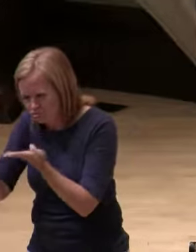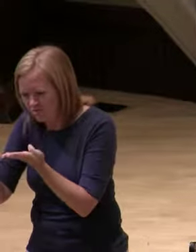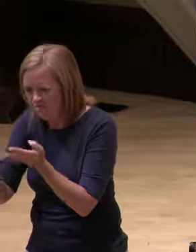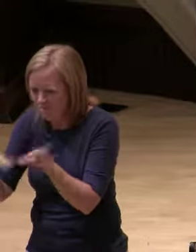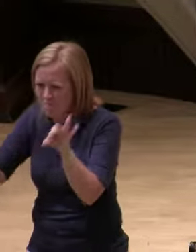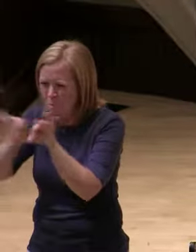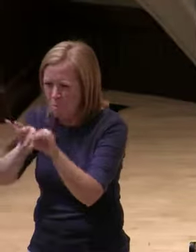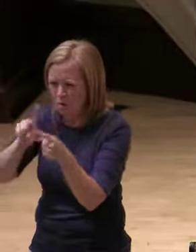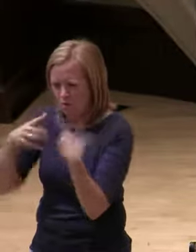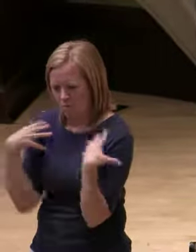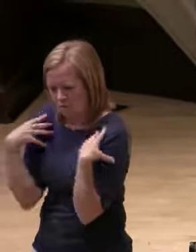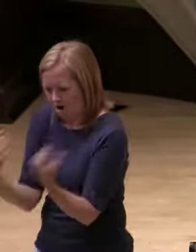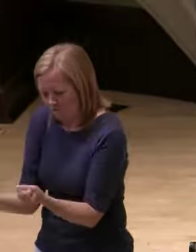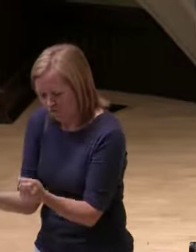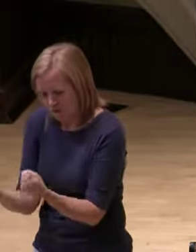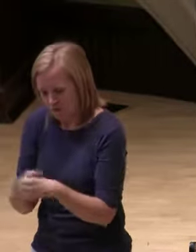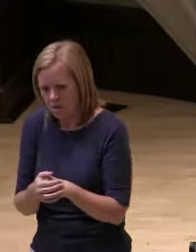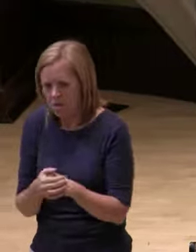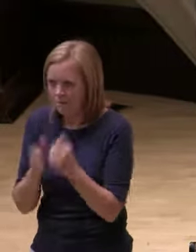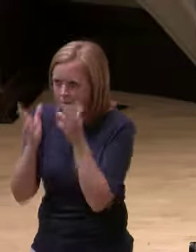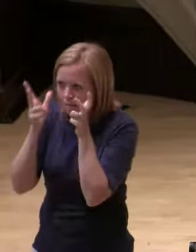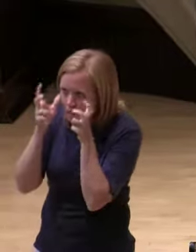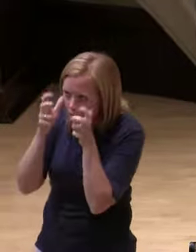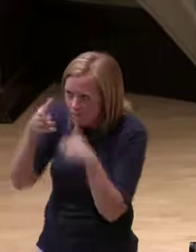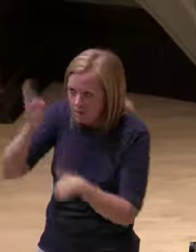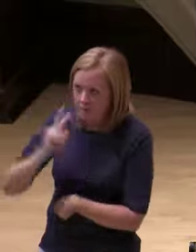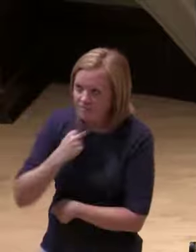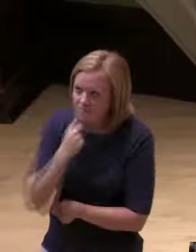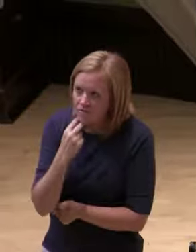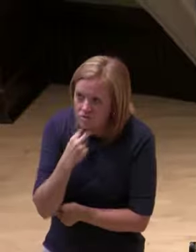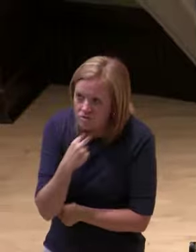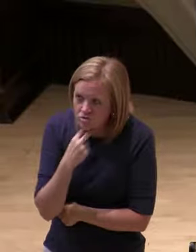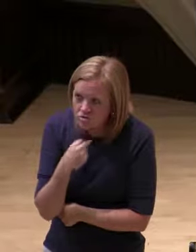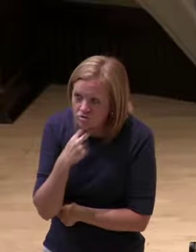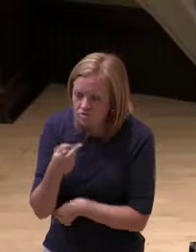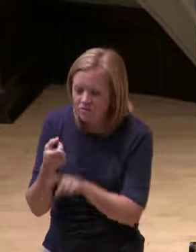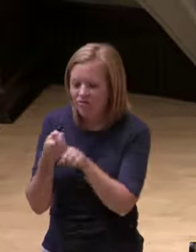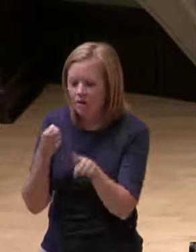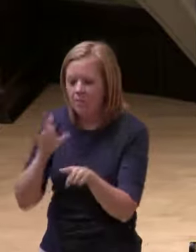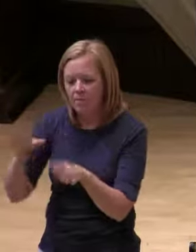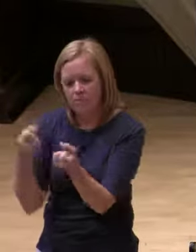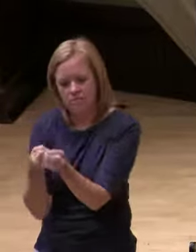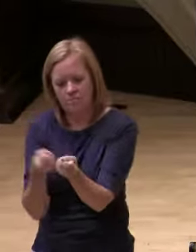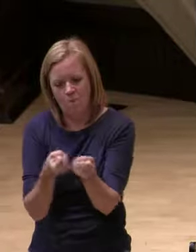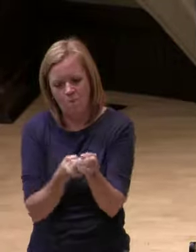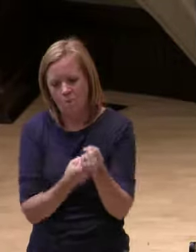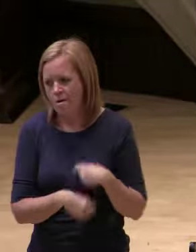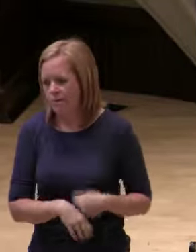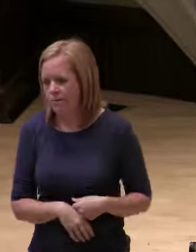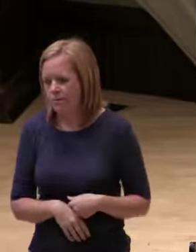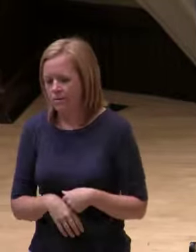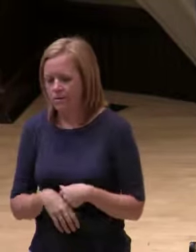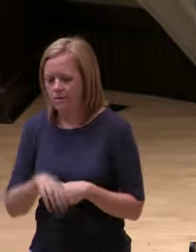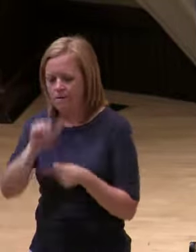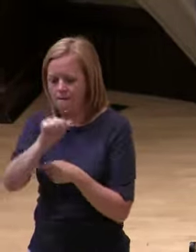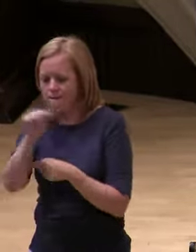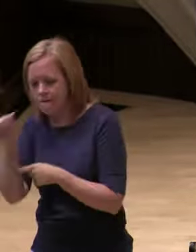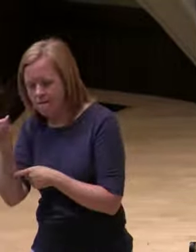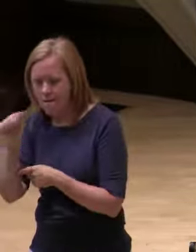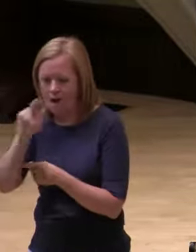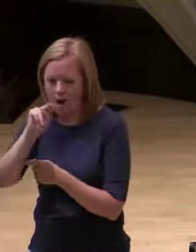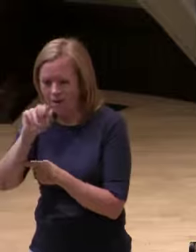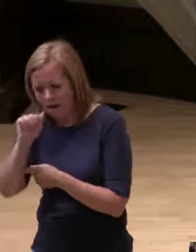recovery. Listening to God's voice that comes from their sober support, or the words of the AA or